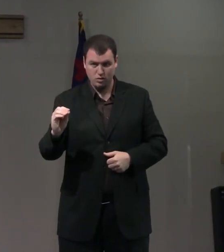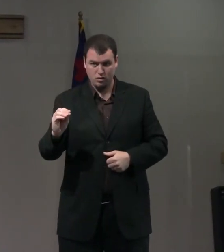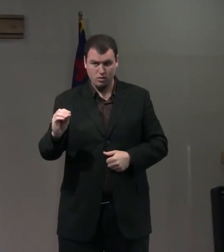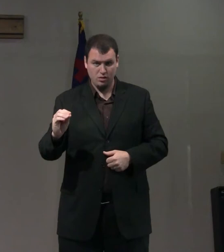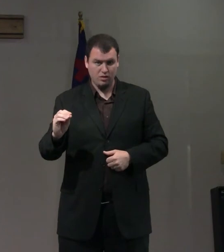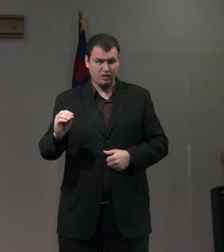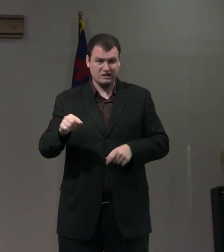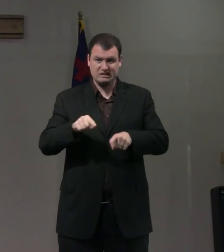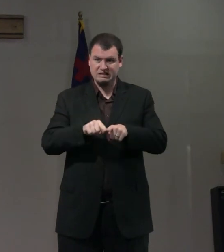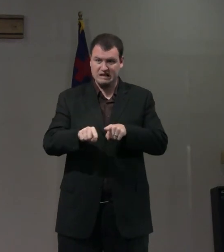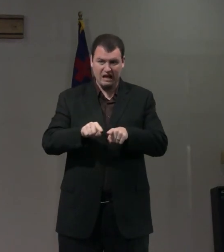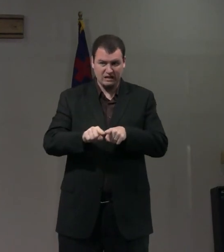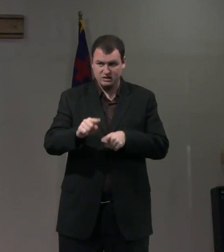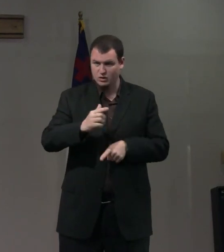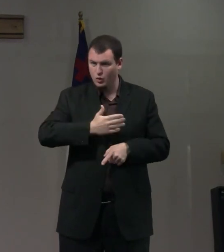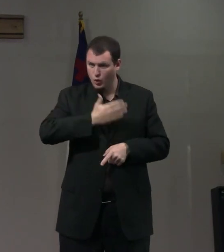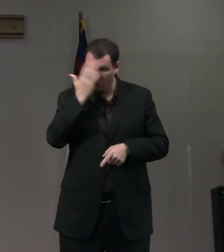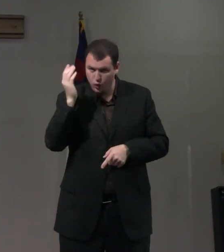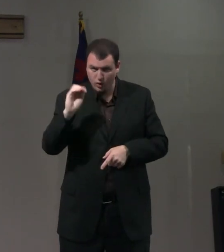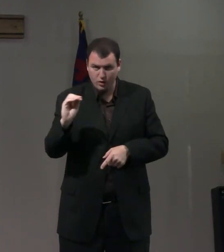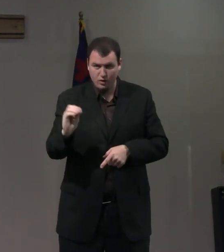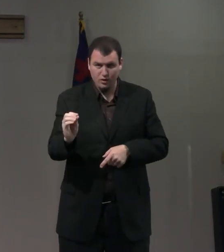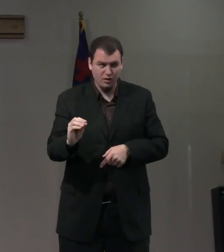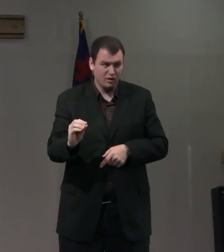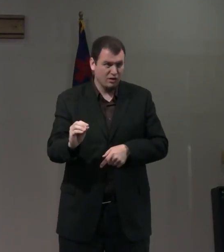in those times they didn't have cars.